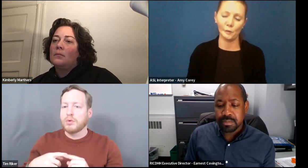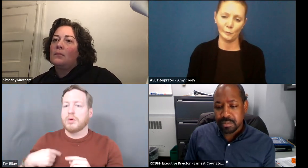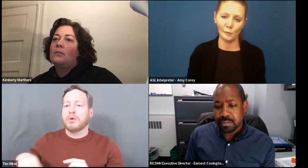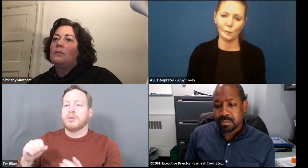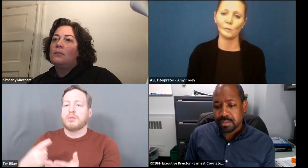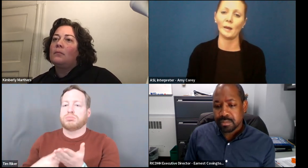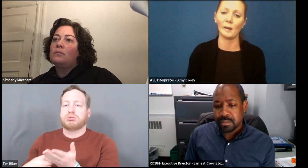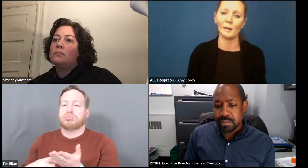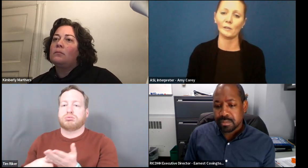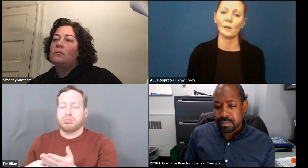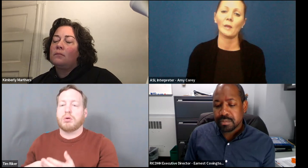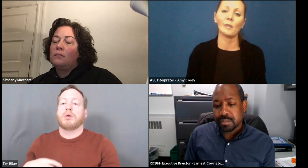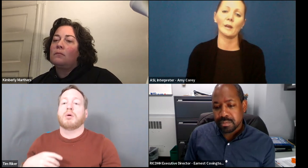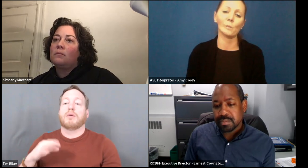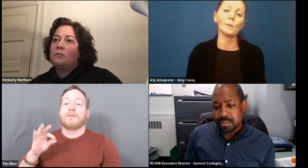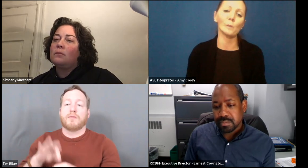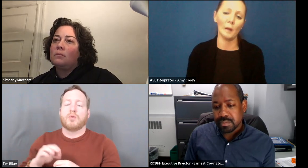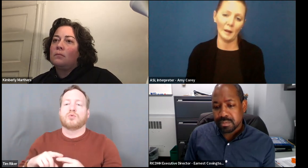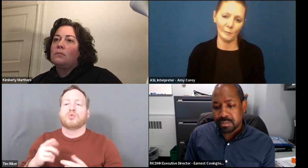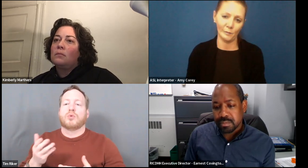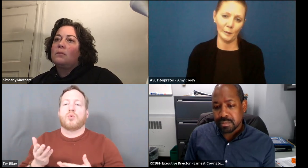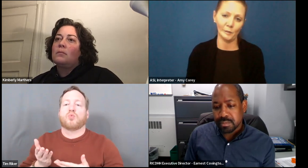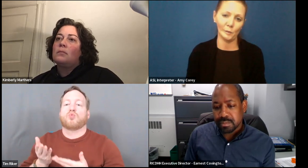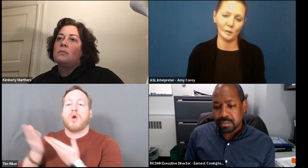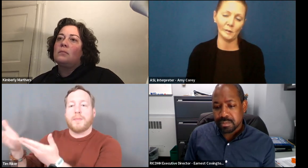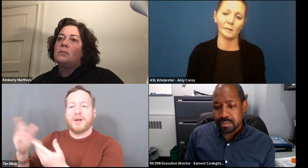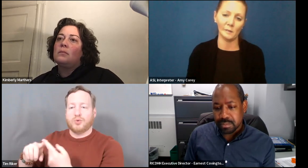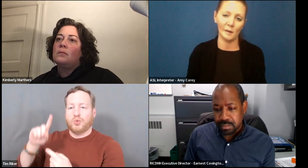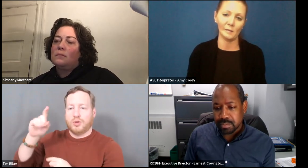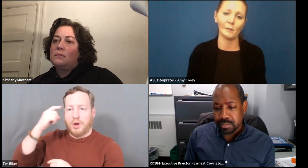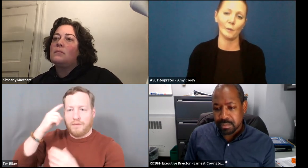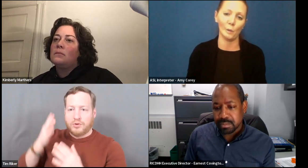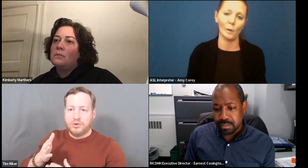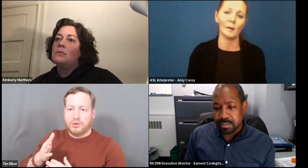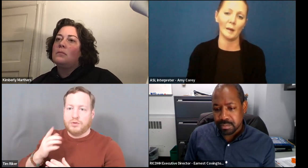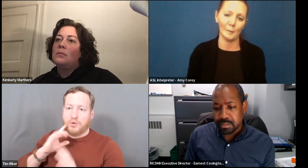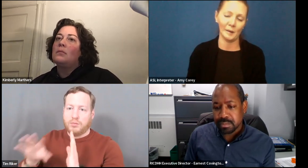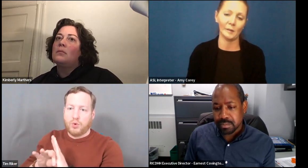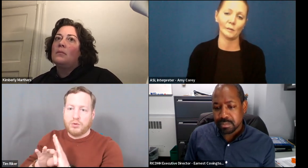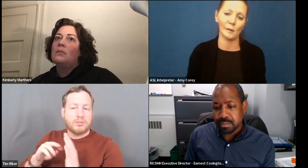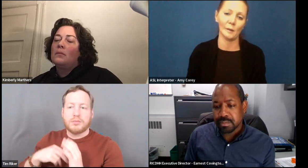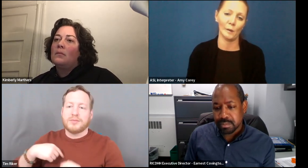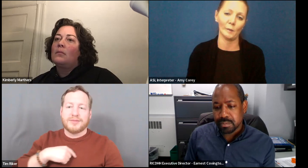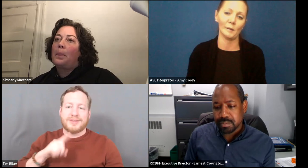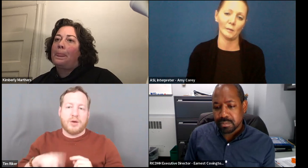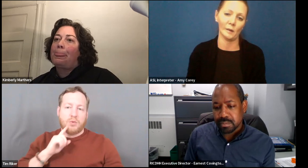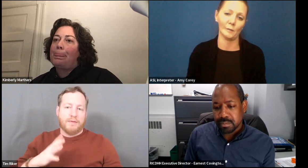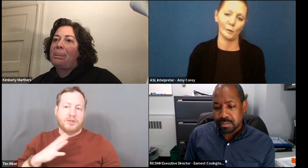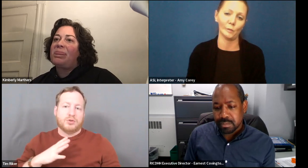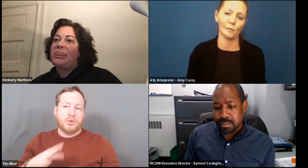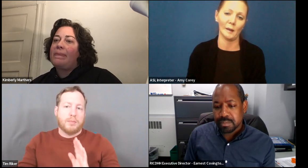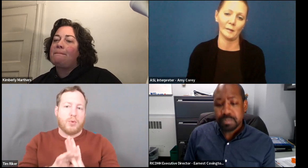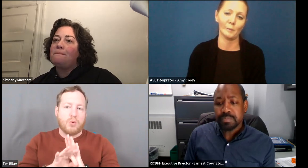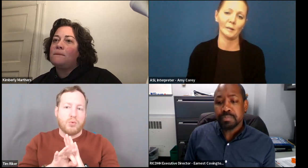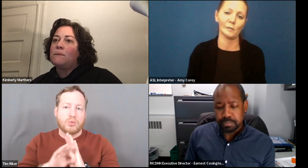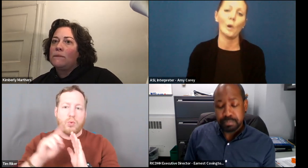for interviews. And then we will have the opportunity to discuss, vote, nominate, and recommend to the governor